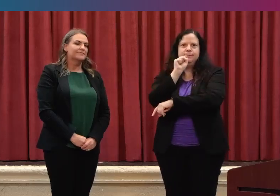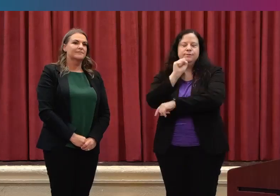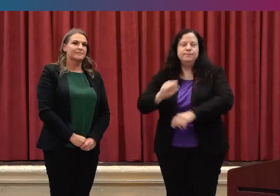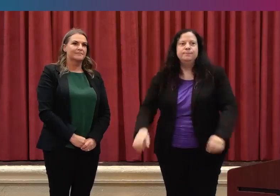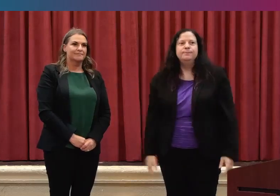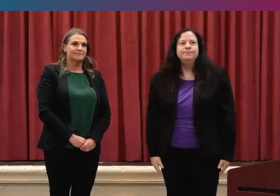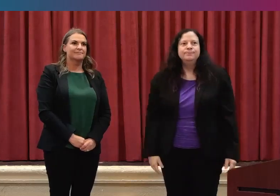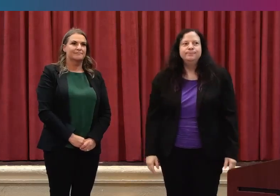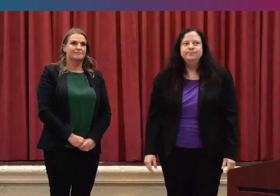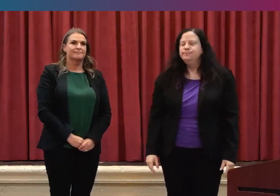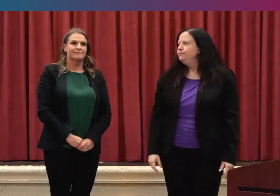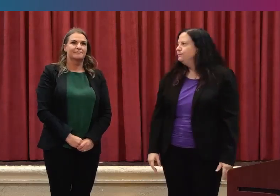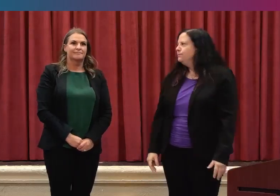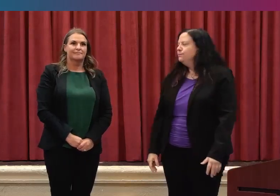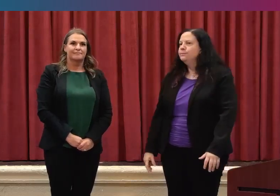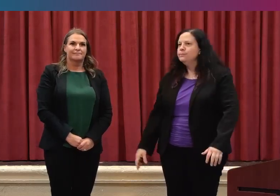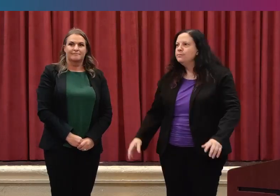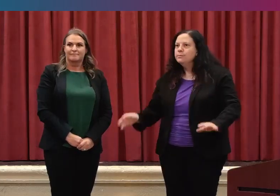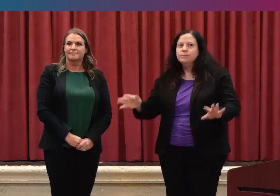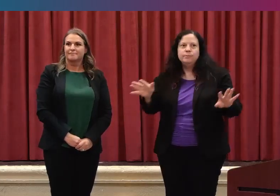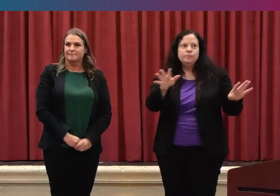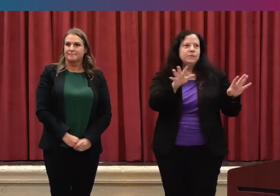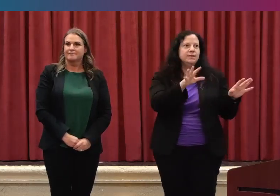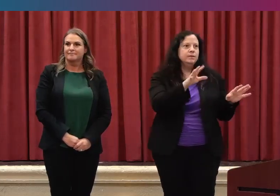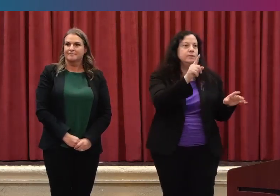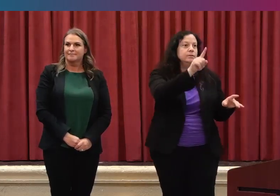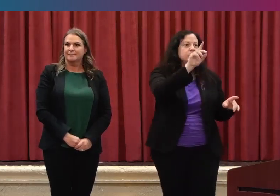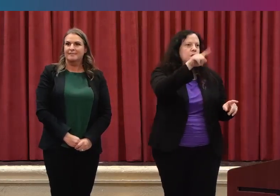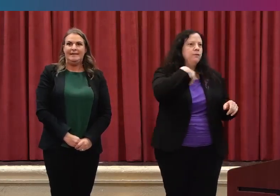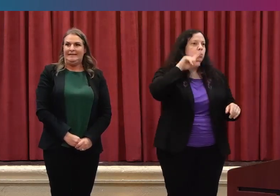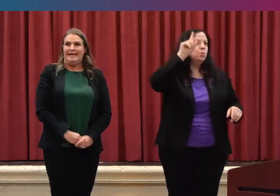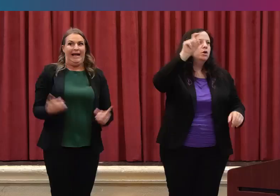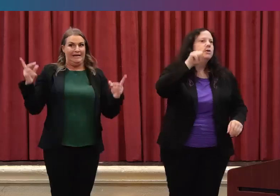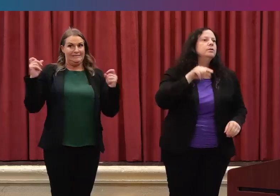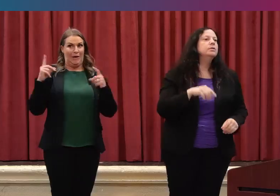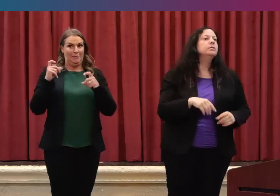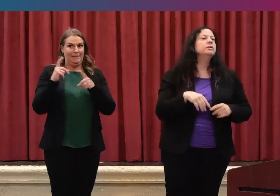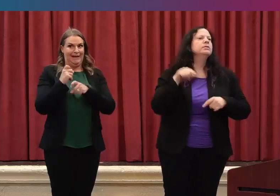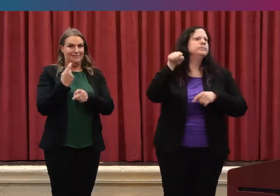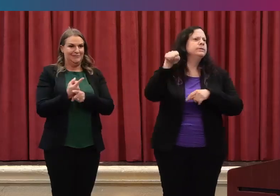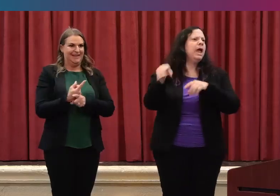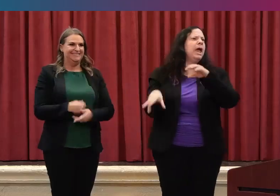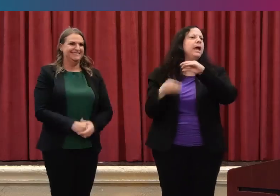health insurance has a contract with LifeSigns and sends it up easily through there. We have a question in the back.